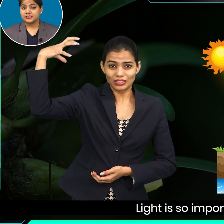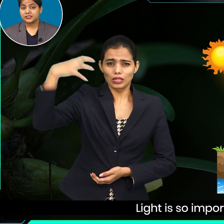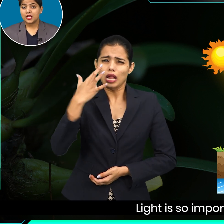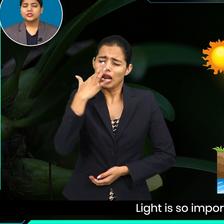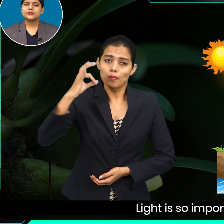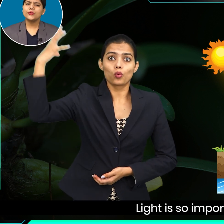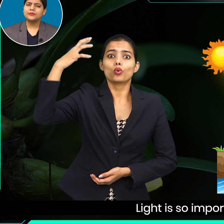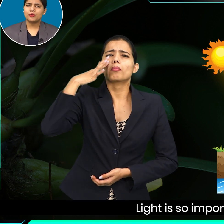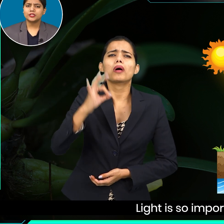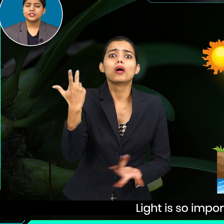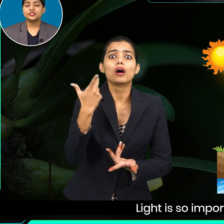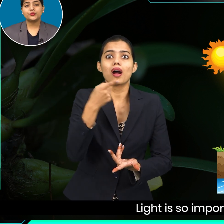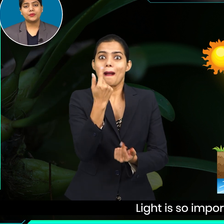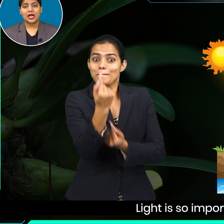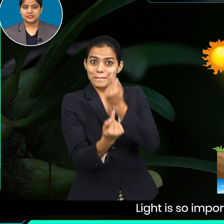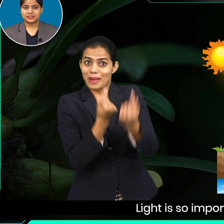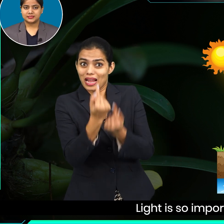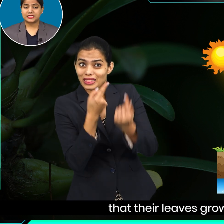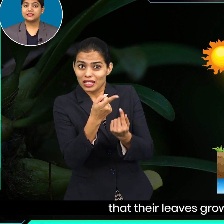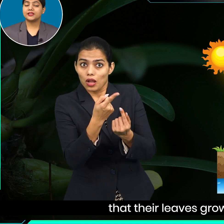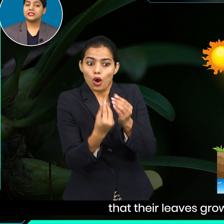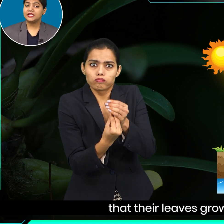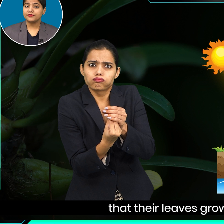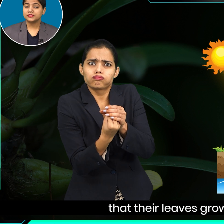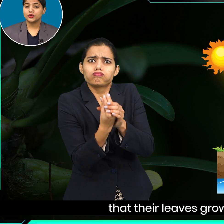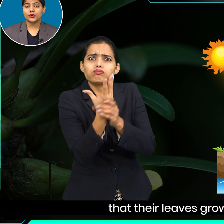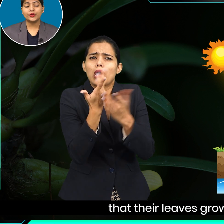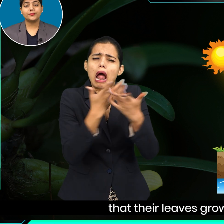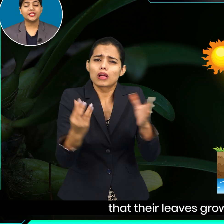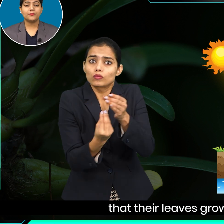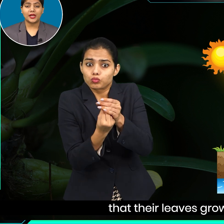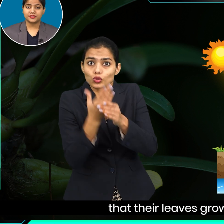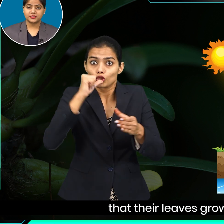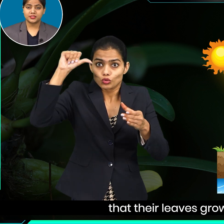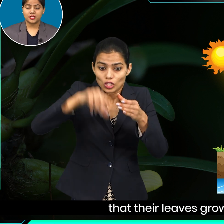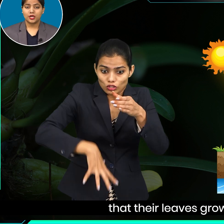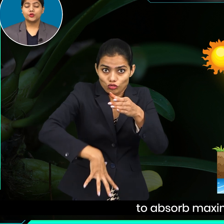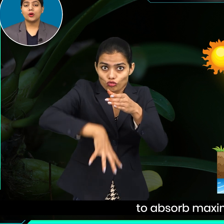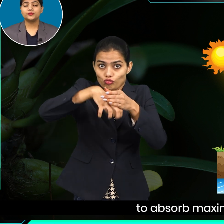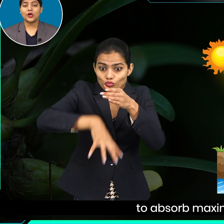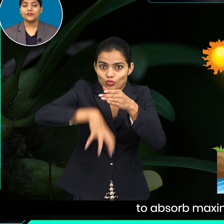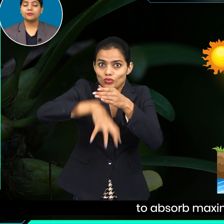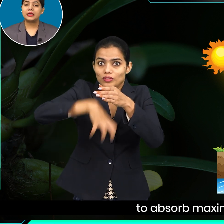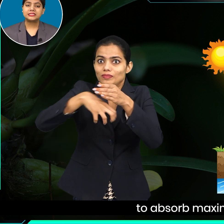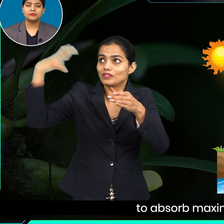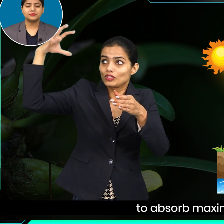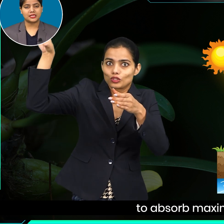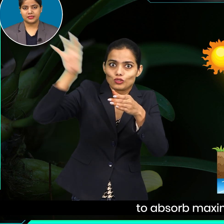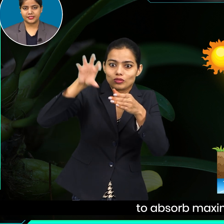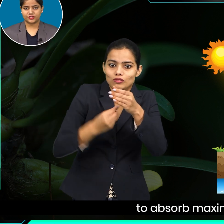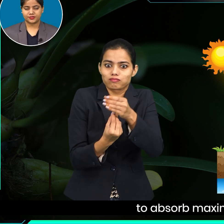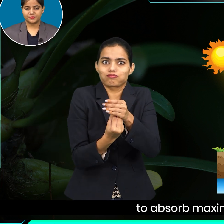Light is so important to plants that their leaves grow in many patterns to absorb